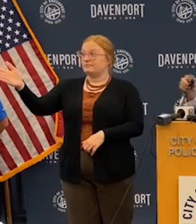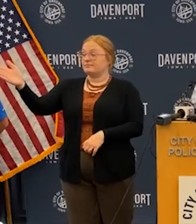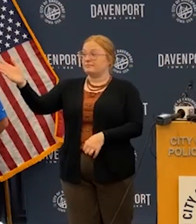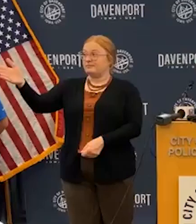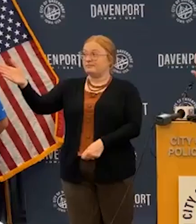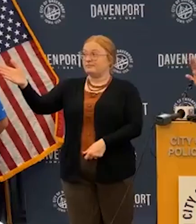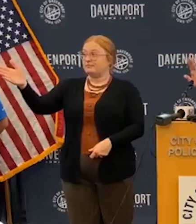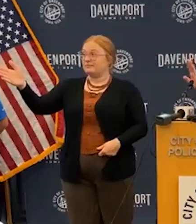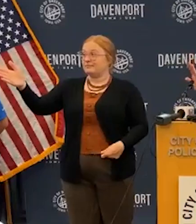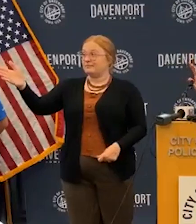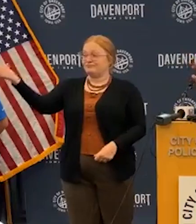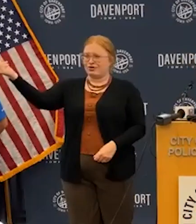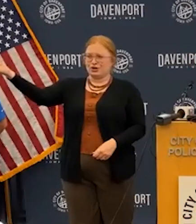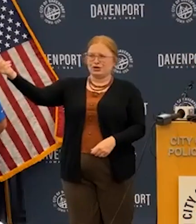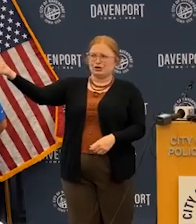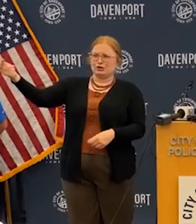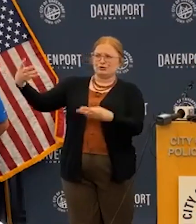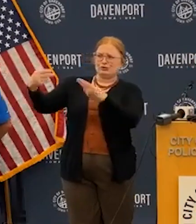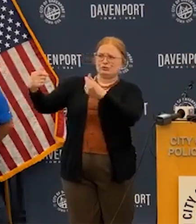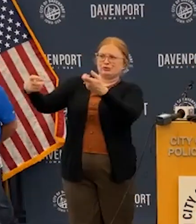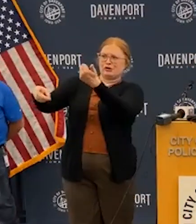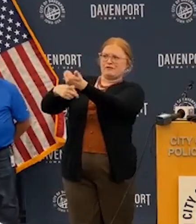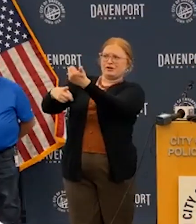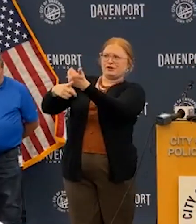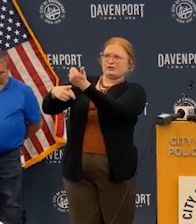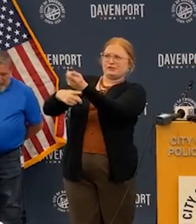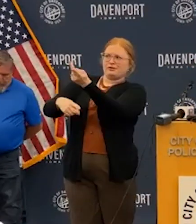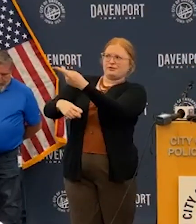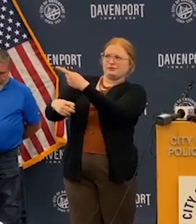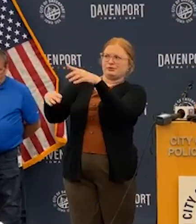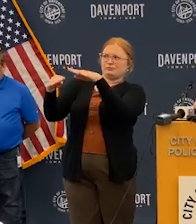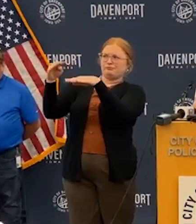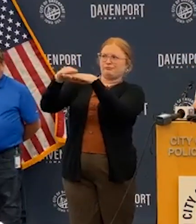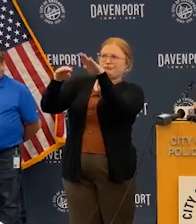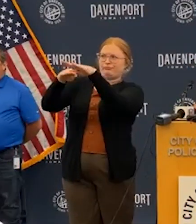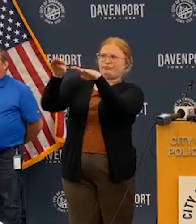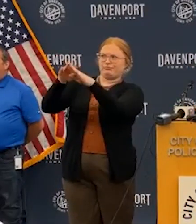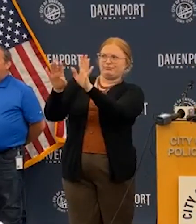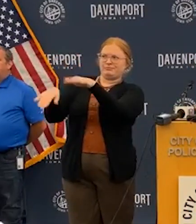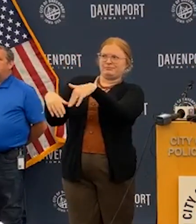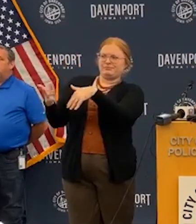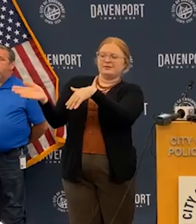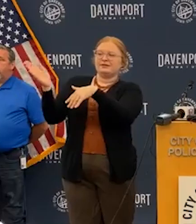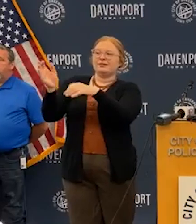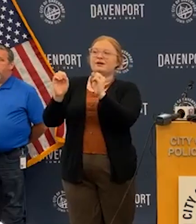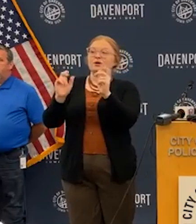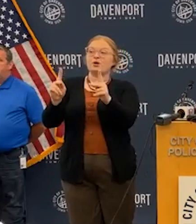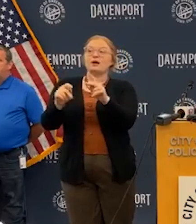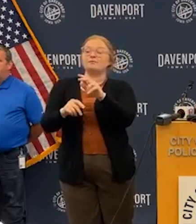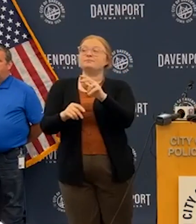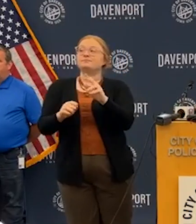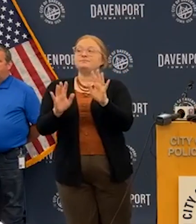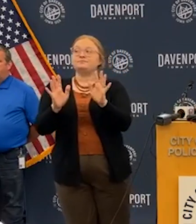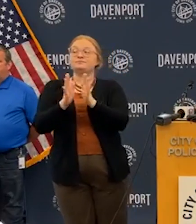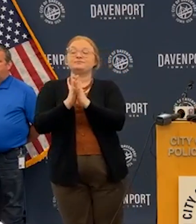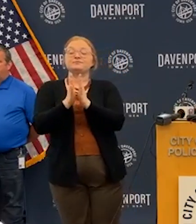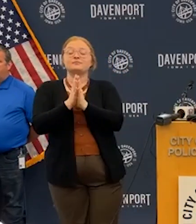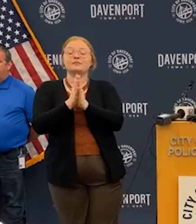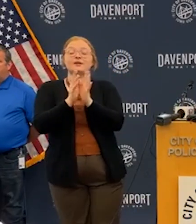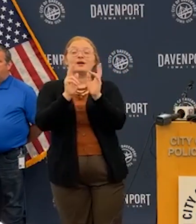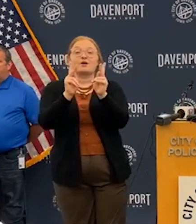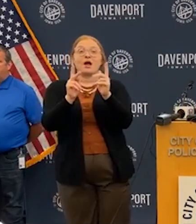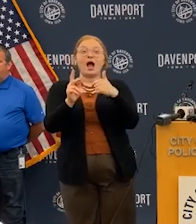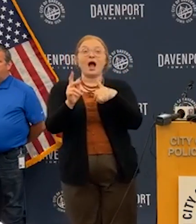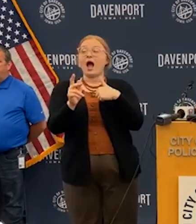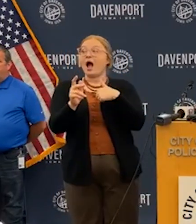negotiate that. The second question, I mean, I'm new to looking at the documents that were released. I haven't looked at that